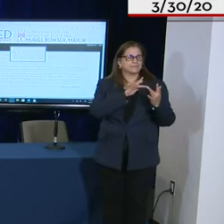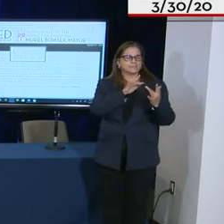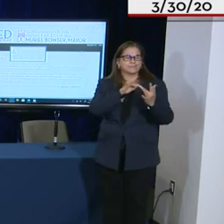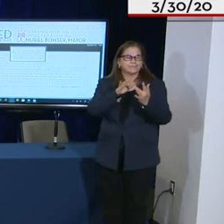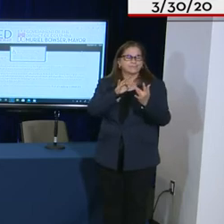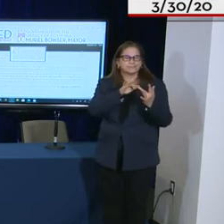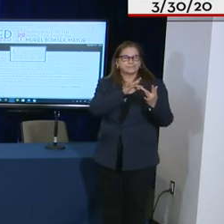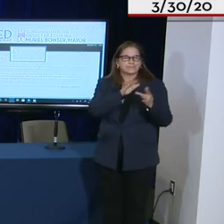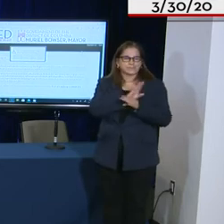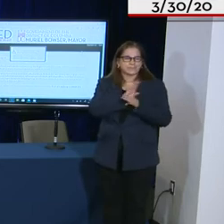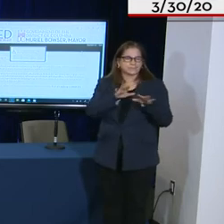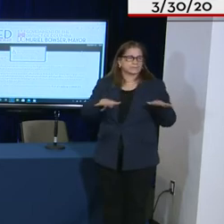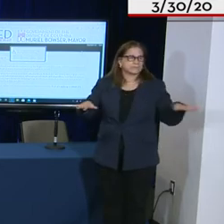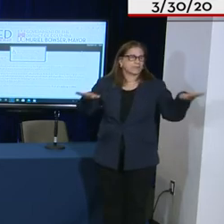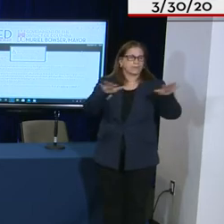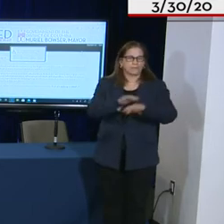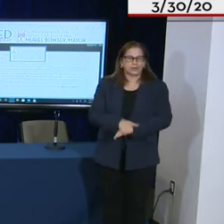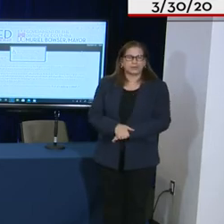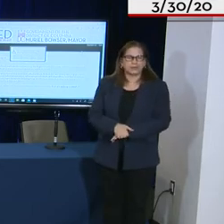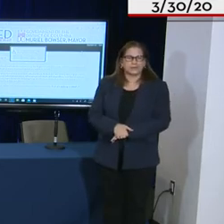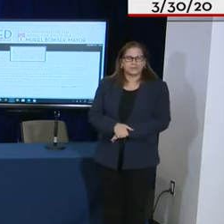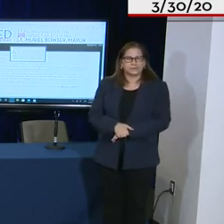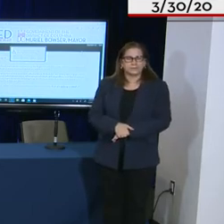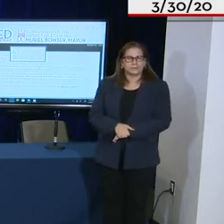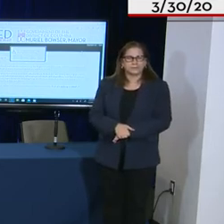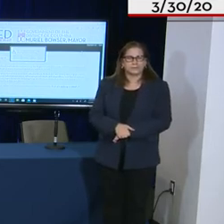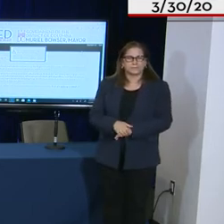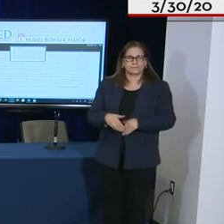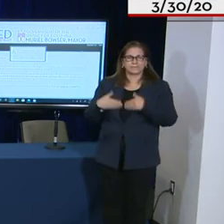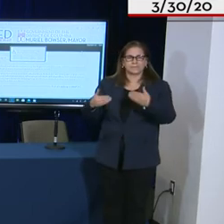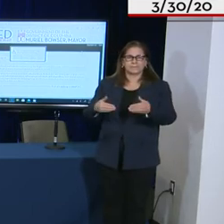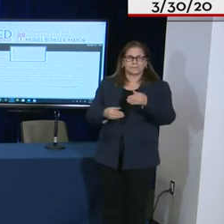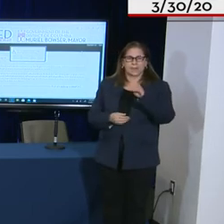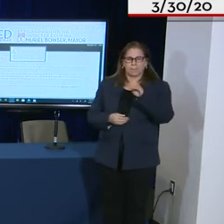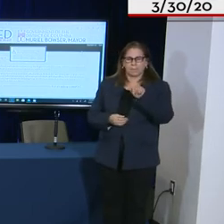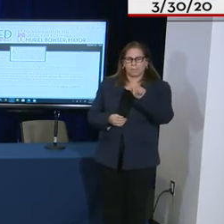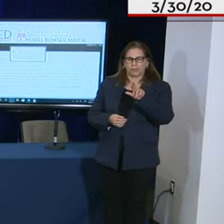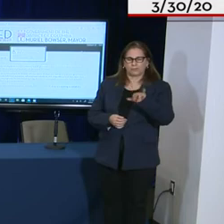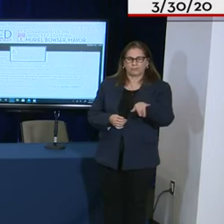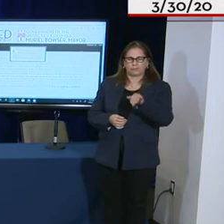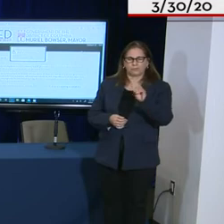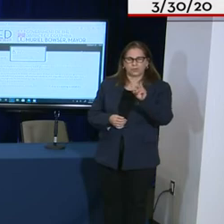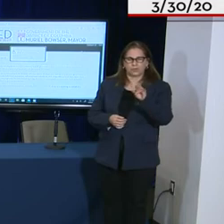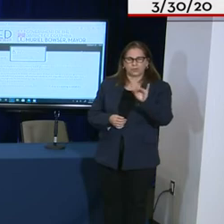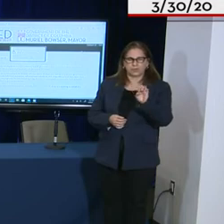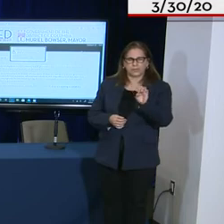And we're going to go to Marjorie in Ward 4. Marjorie, you are now live.